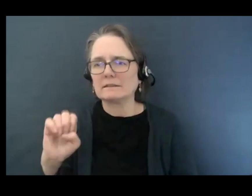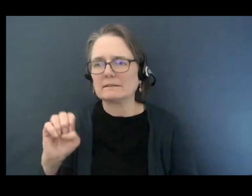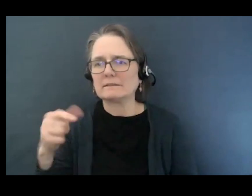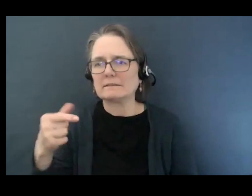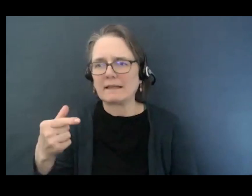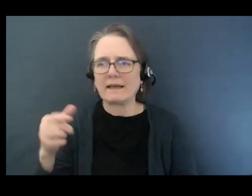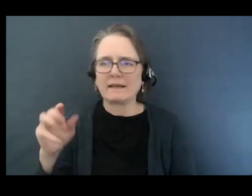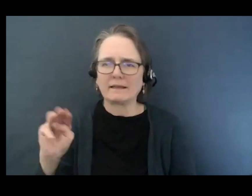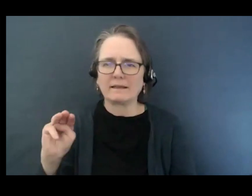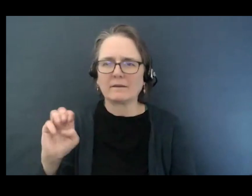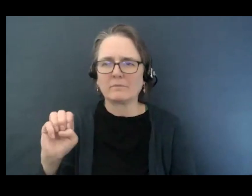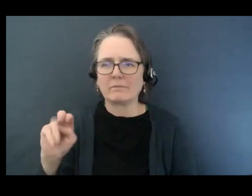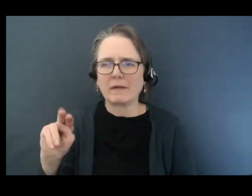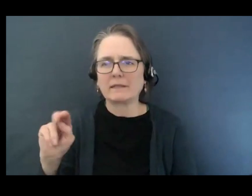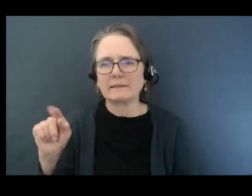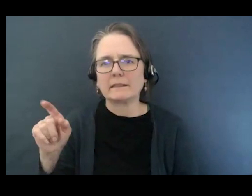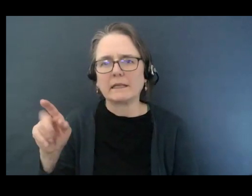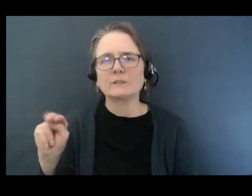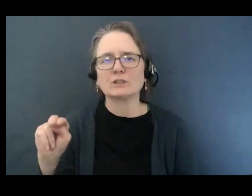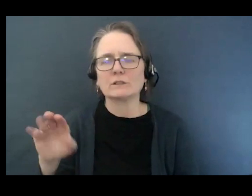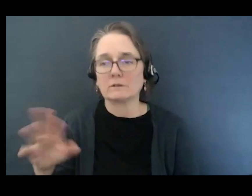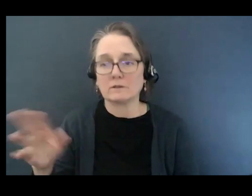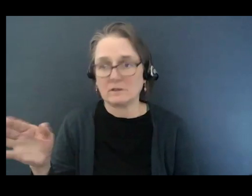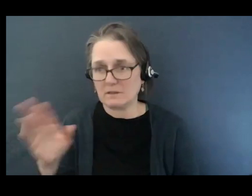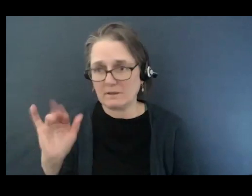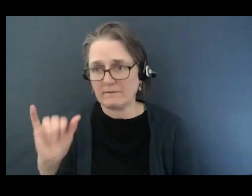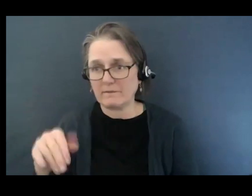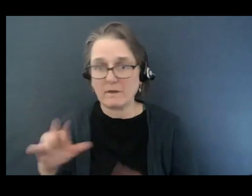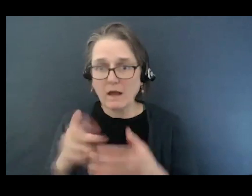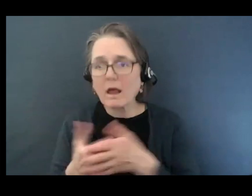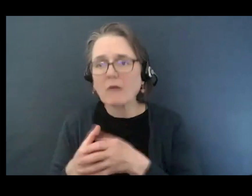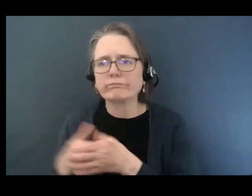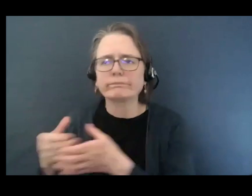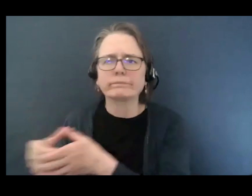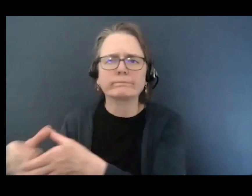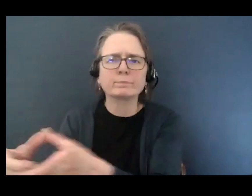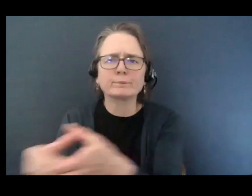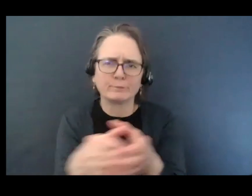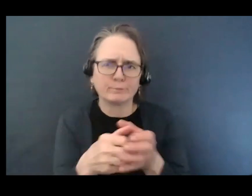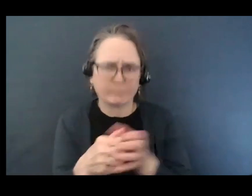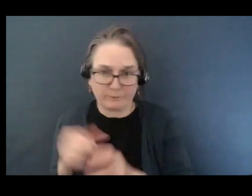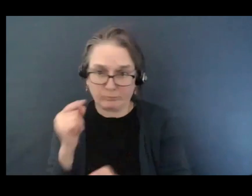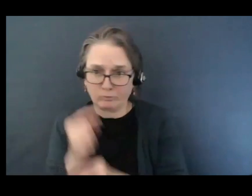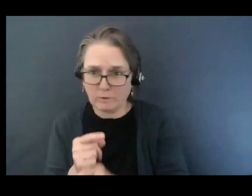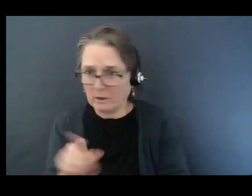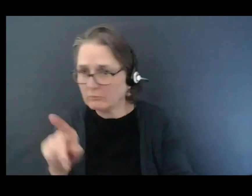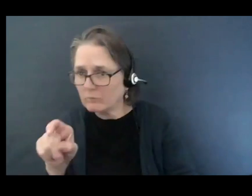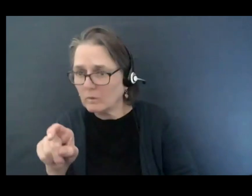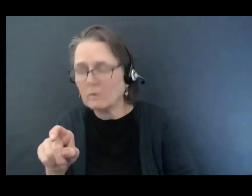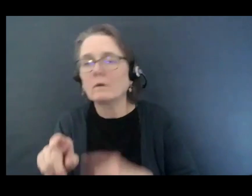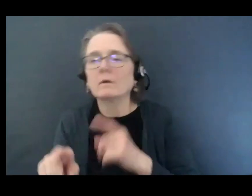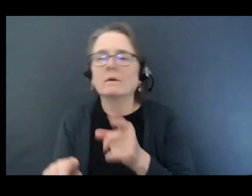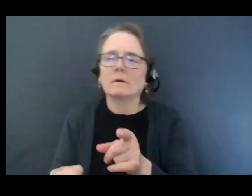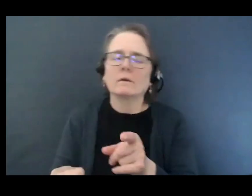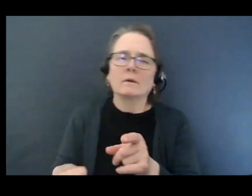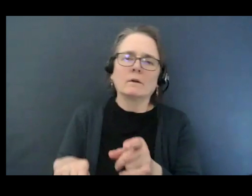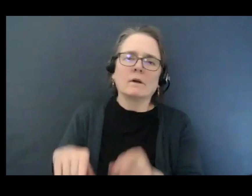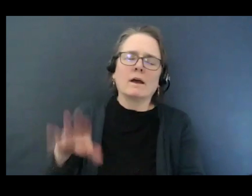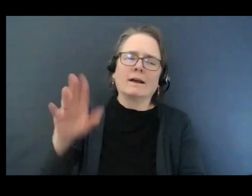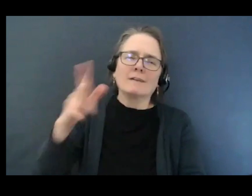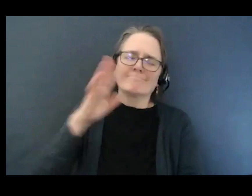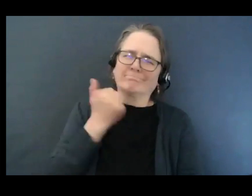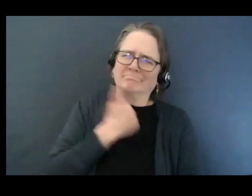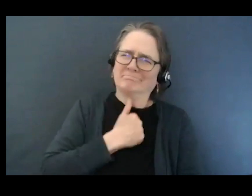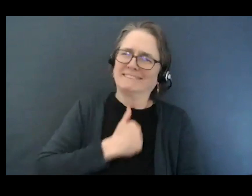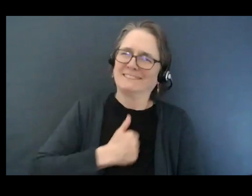Yes. So I believe what this map is actually showing is the average. I should have put the numbers on it again. Okay. The unforgivable